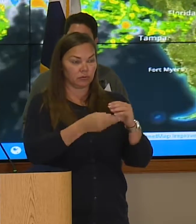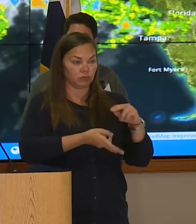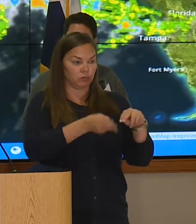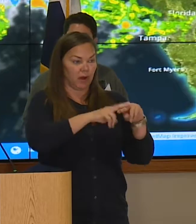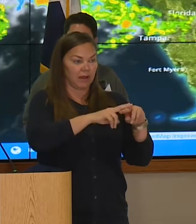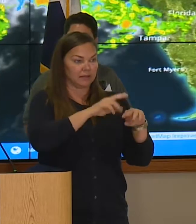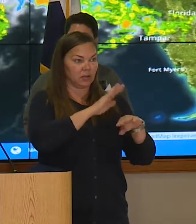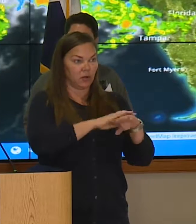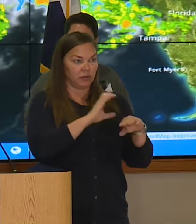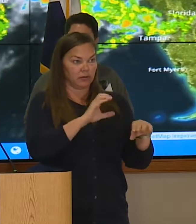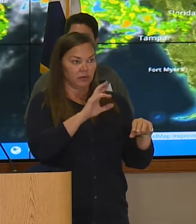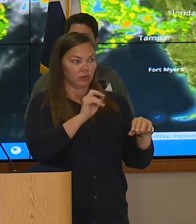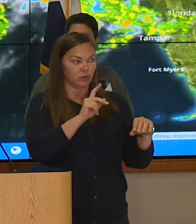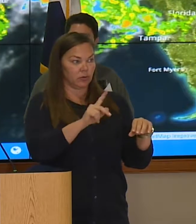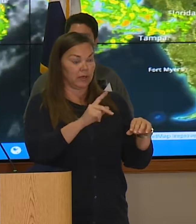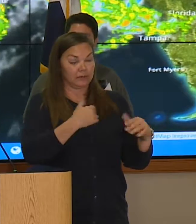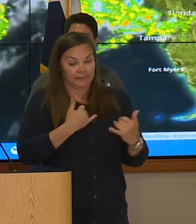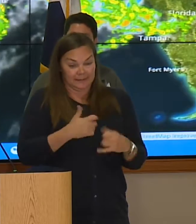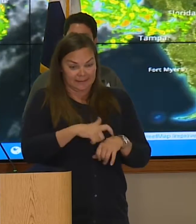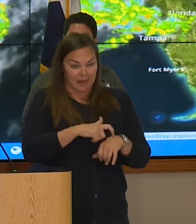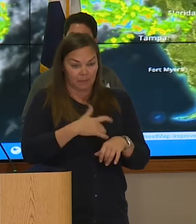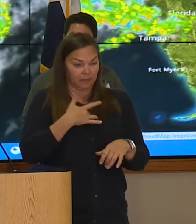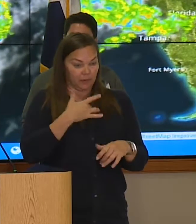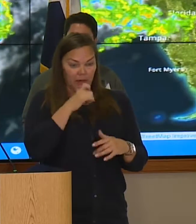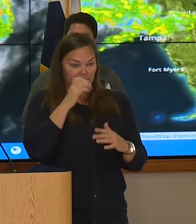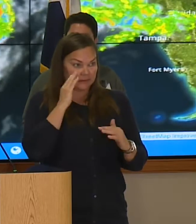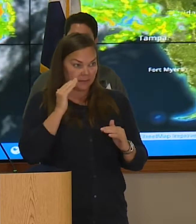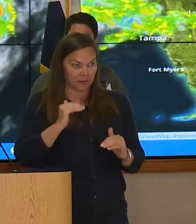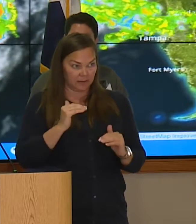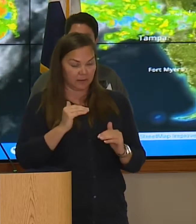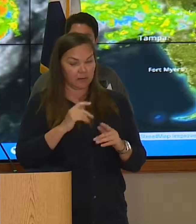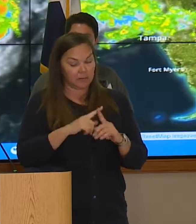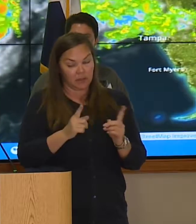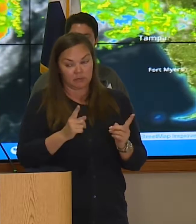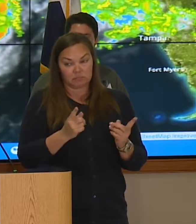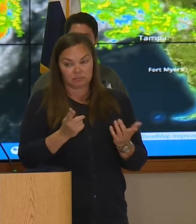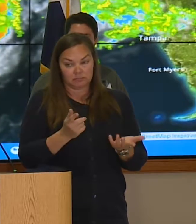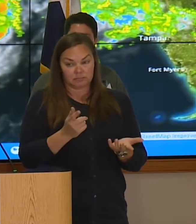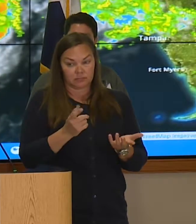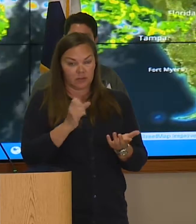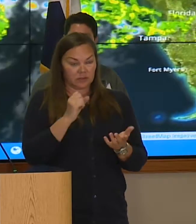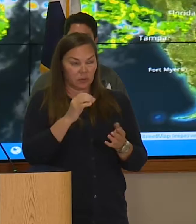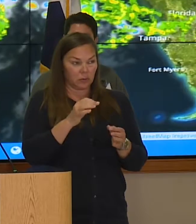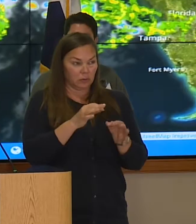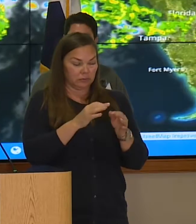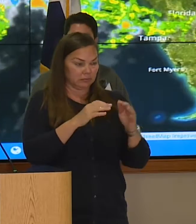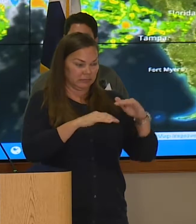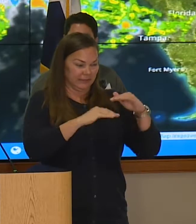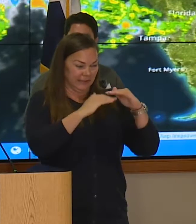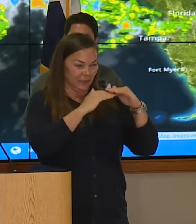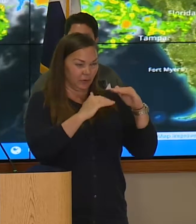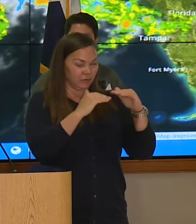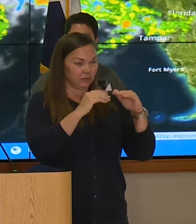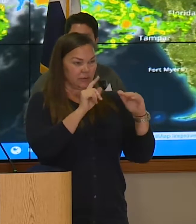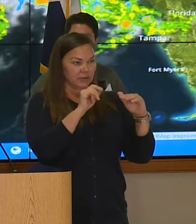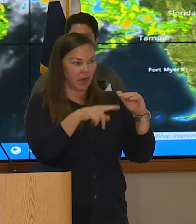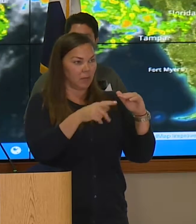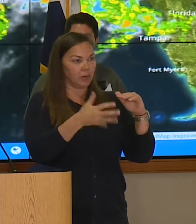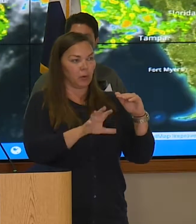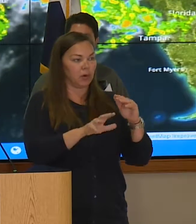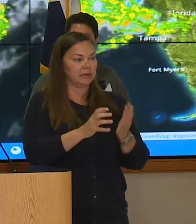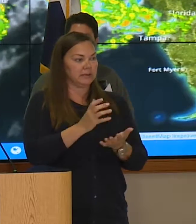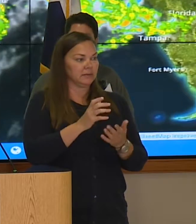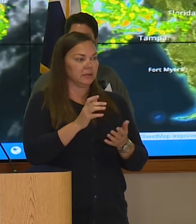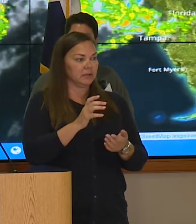on the creek, which at this point we are really not expecting, but it's so close to the top that we don't want to